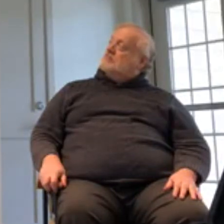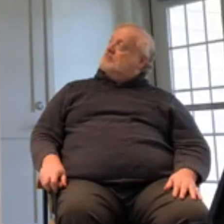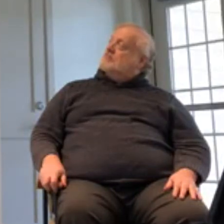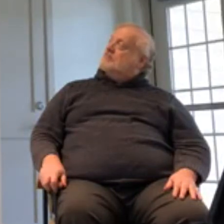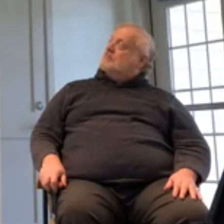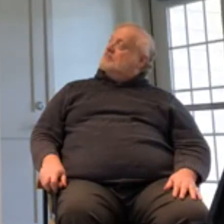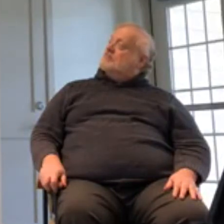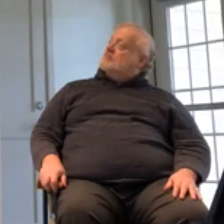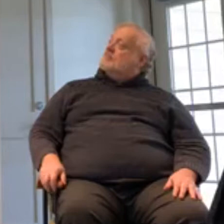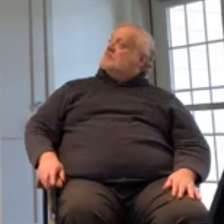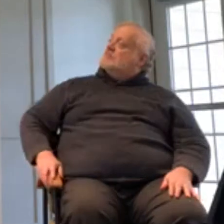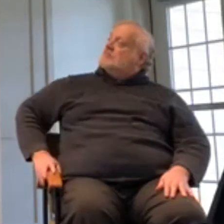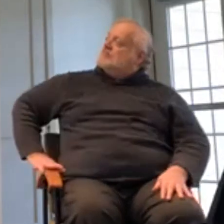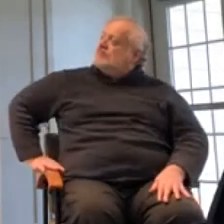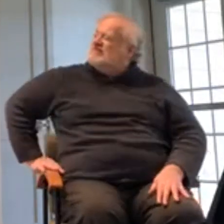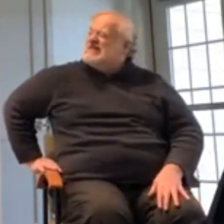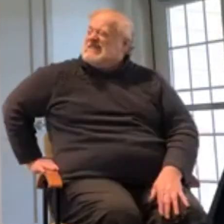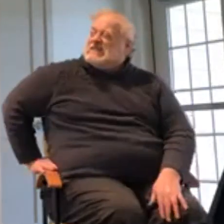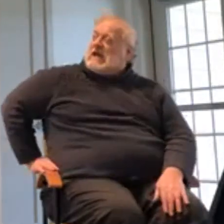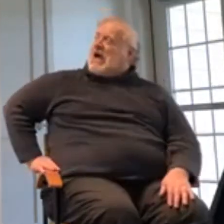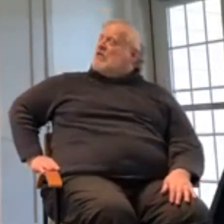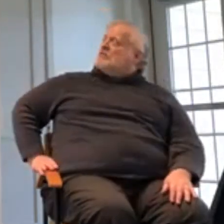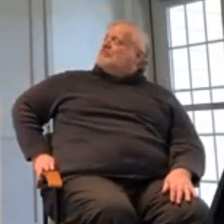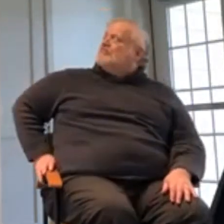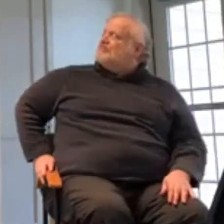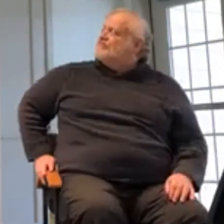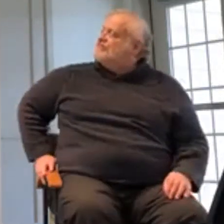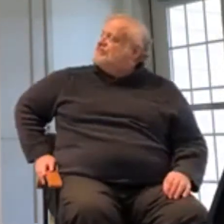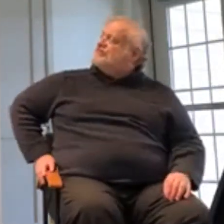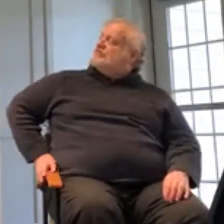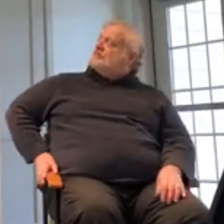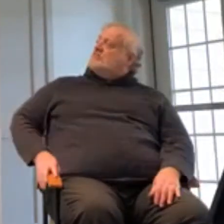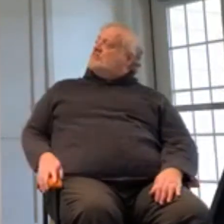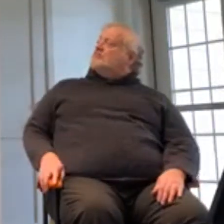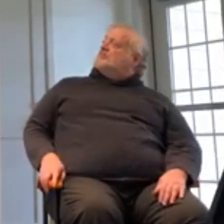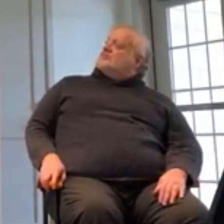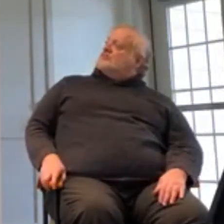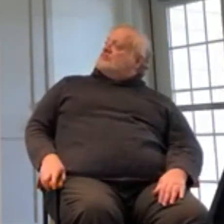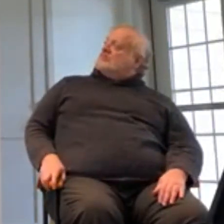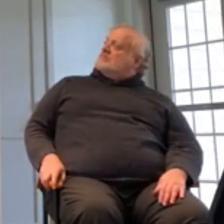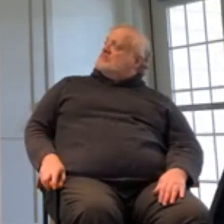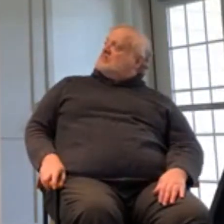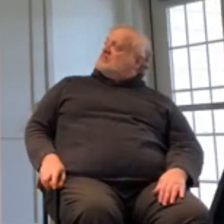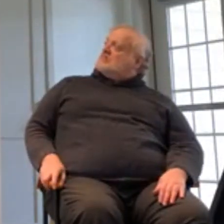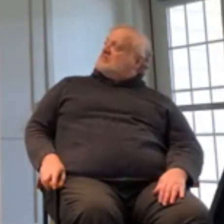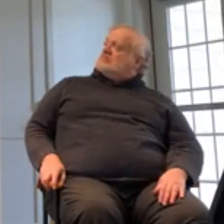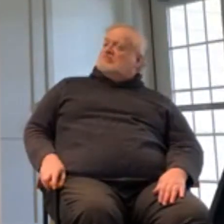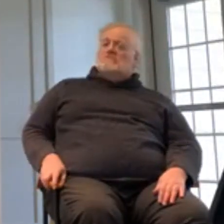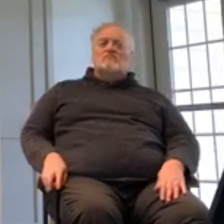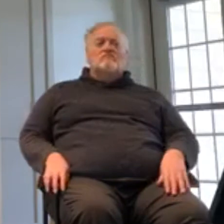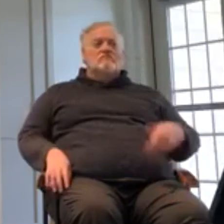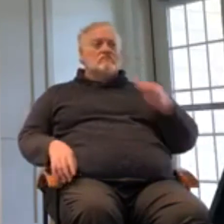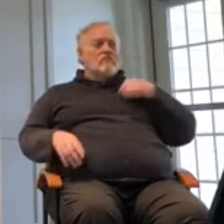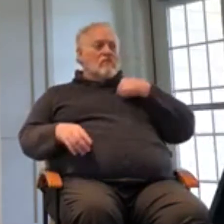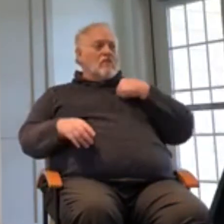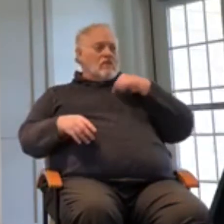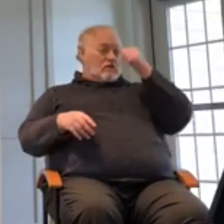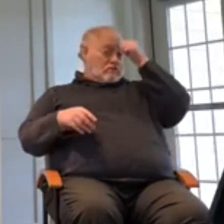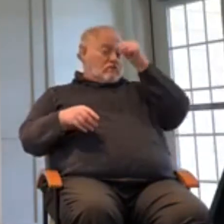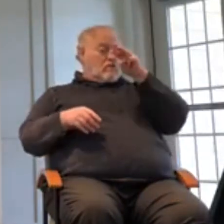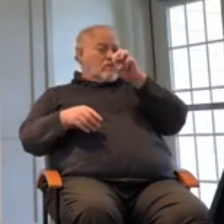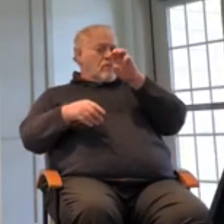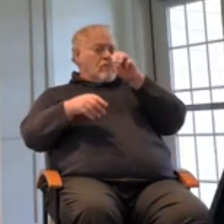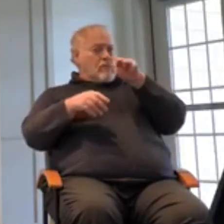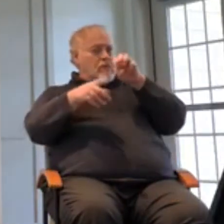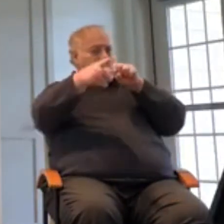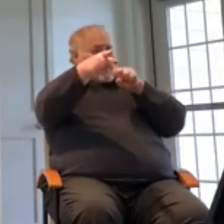soul thirsteth for God, for the living God. When shall I come and appear before God?" Listen, going back to the Momo game, going